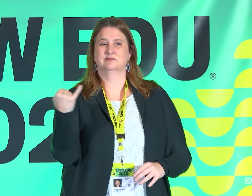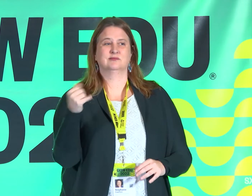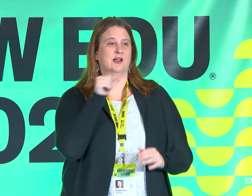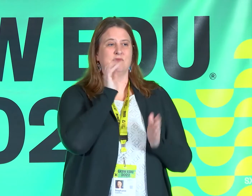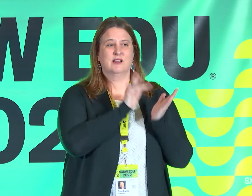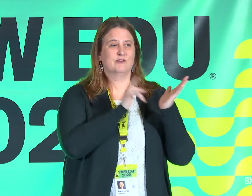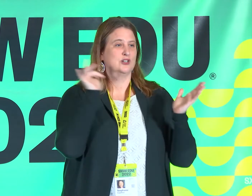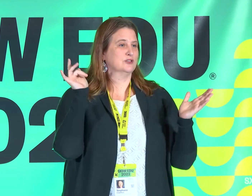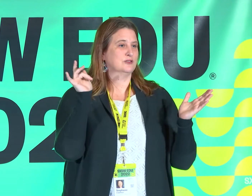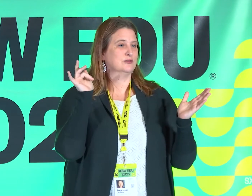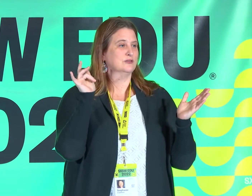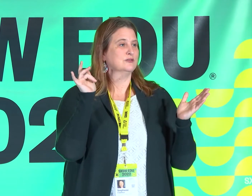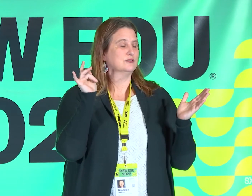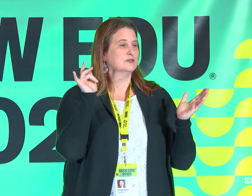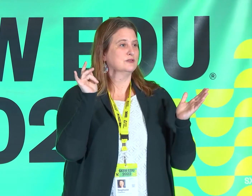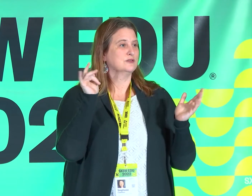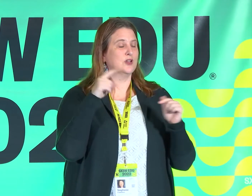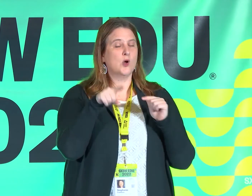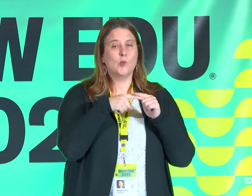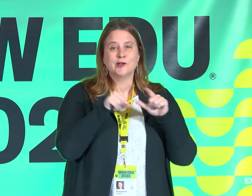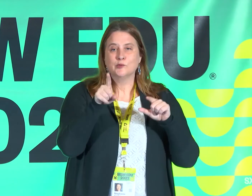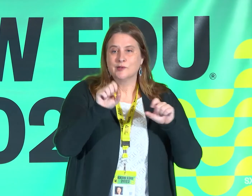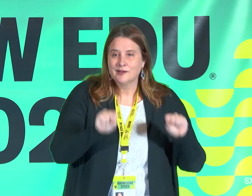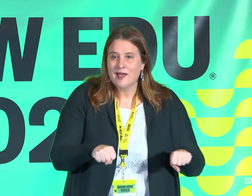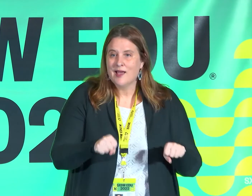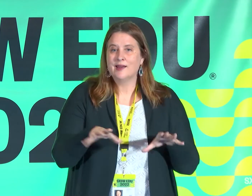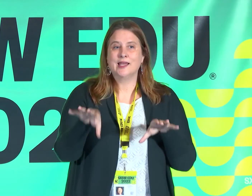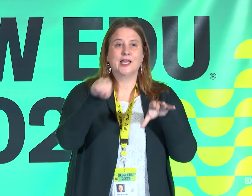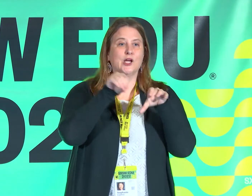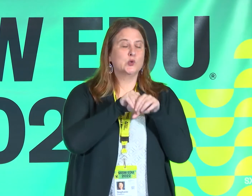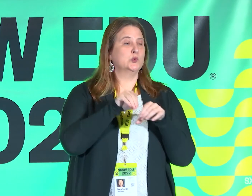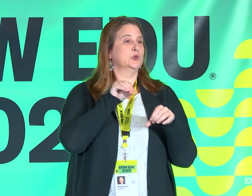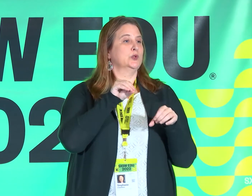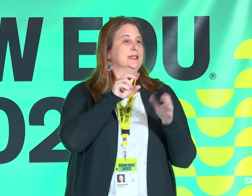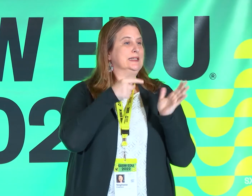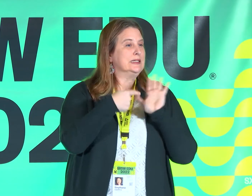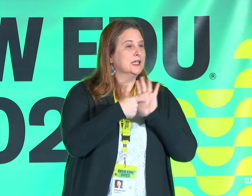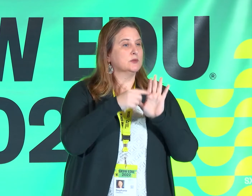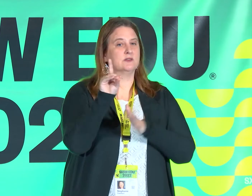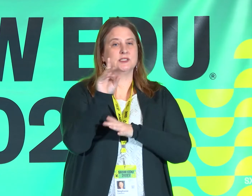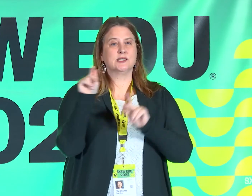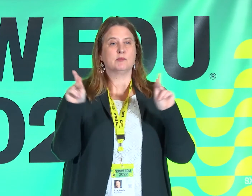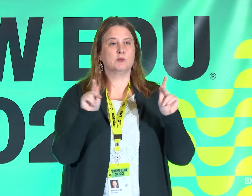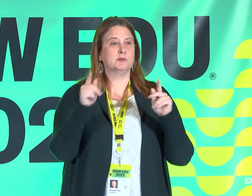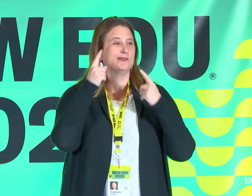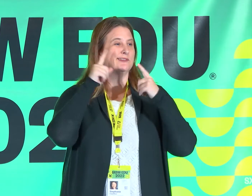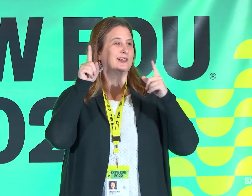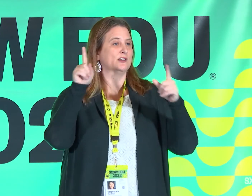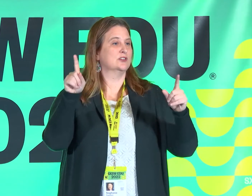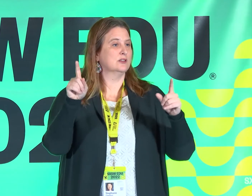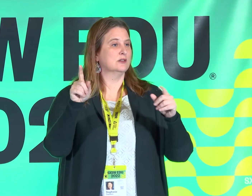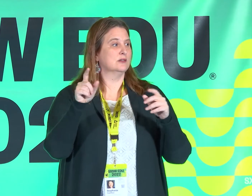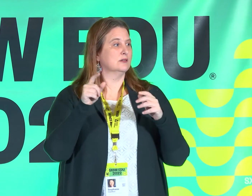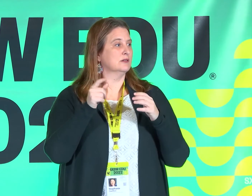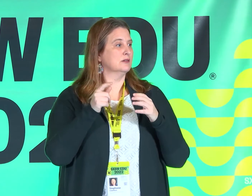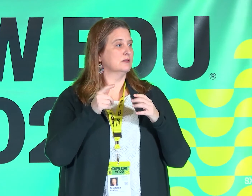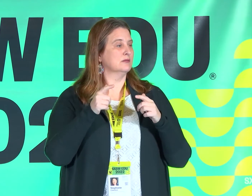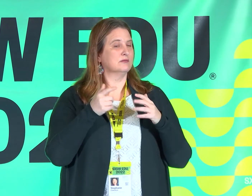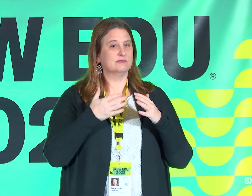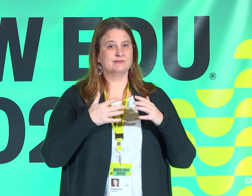show up in isolation. They are not leveraged. And when you can, if you can incorporate those examples of disabled people achieving